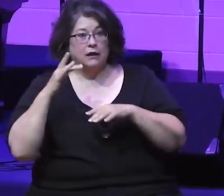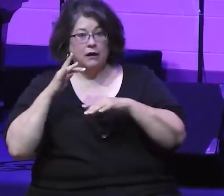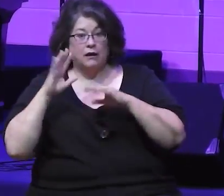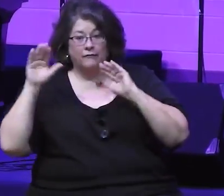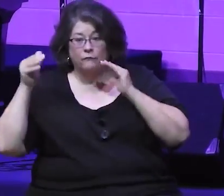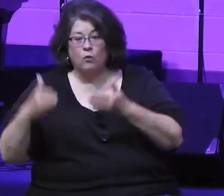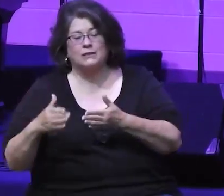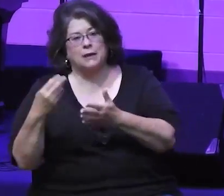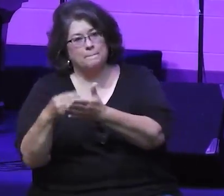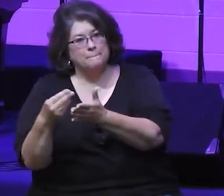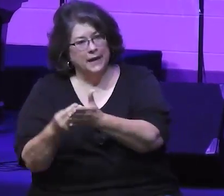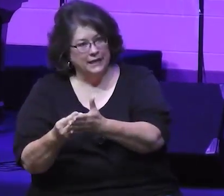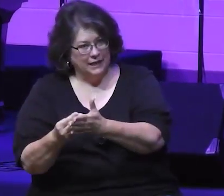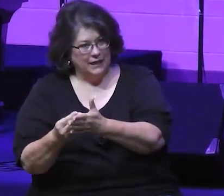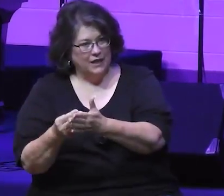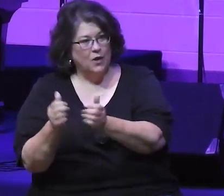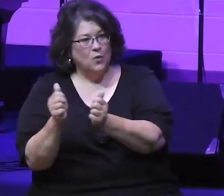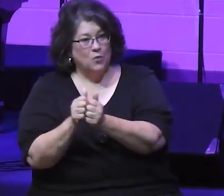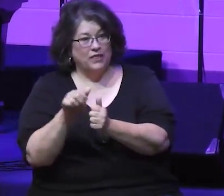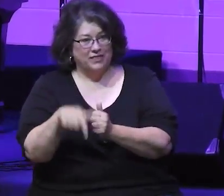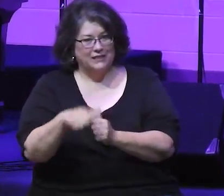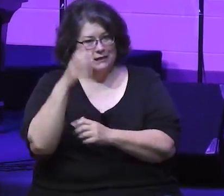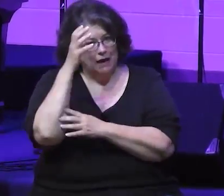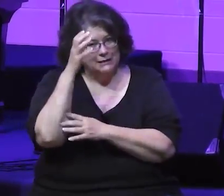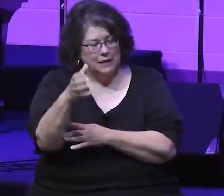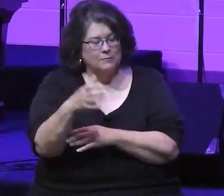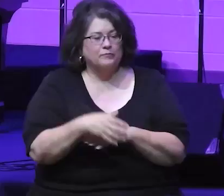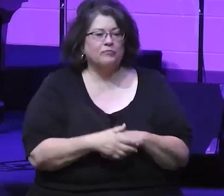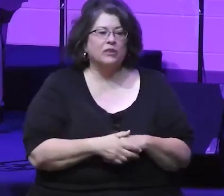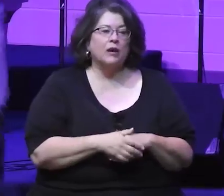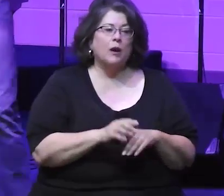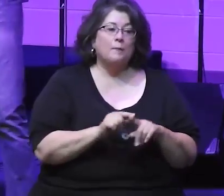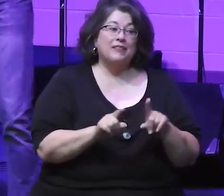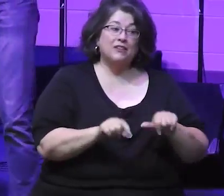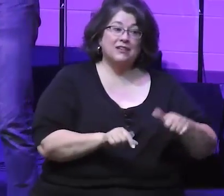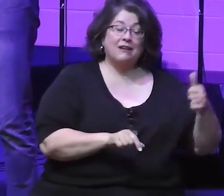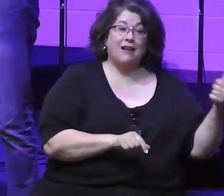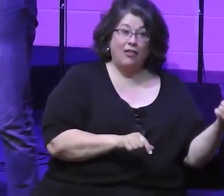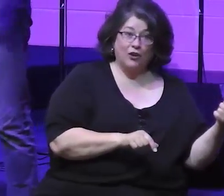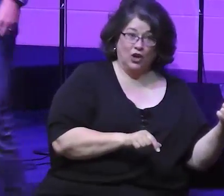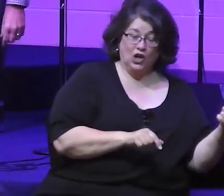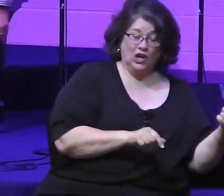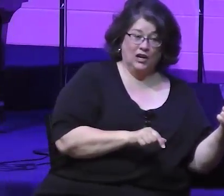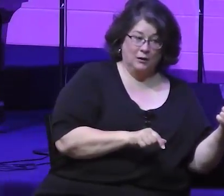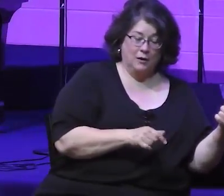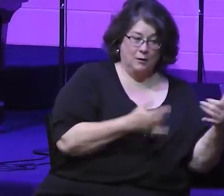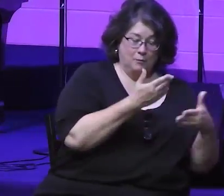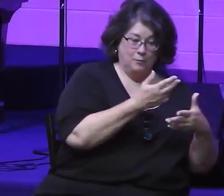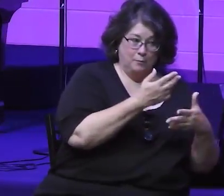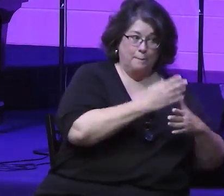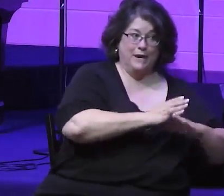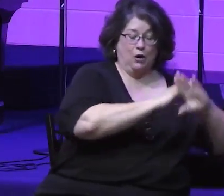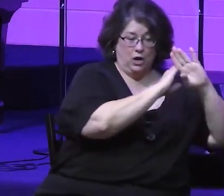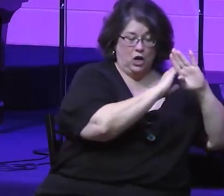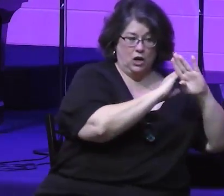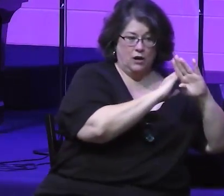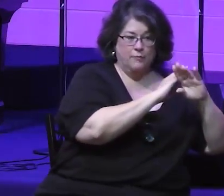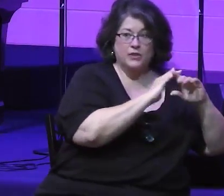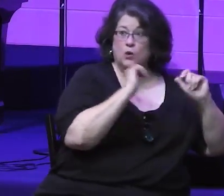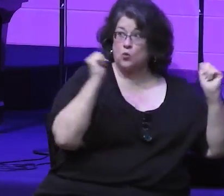barrier to the idea of understanding this as whole life stewardship, and it's the way that we all